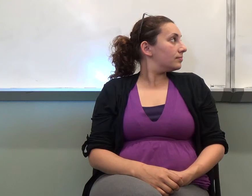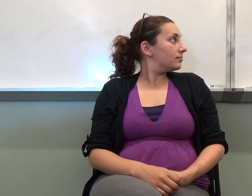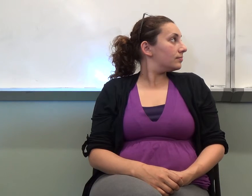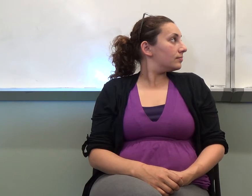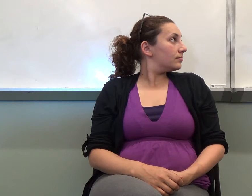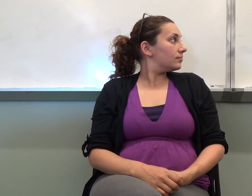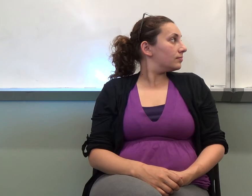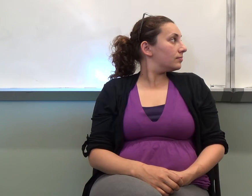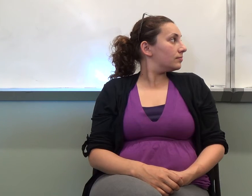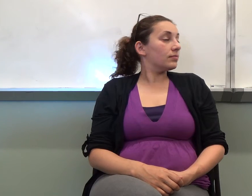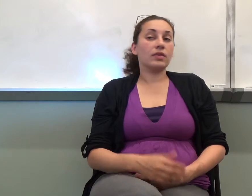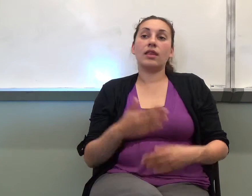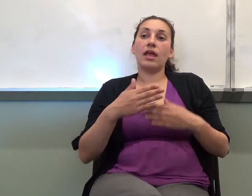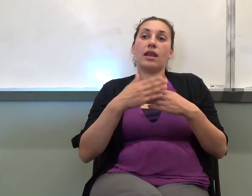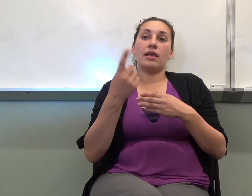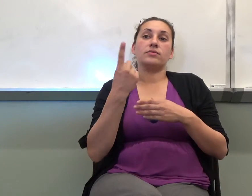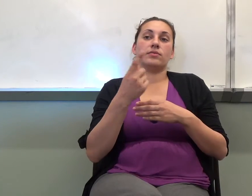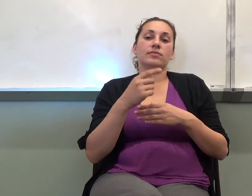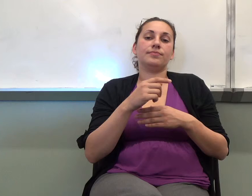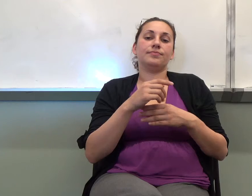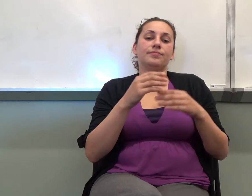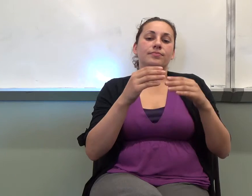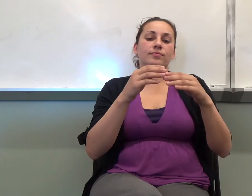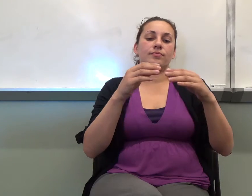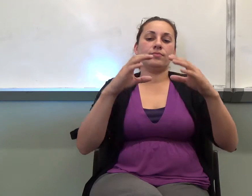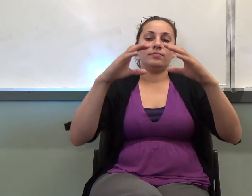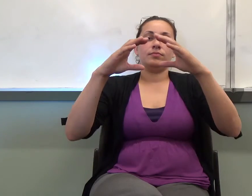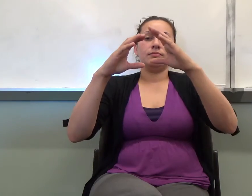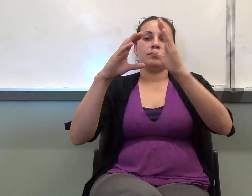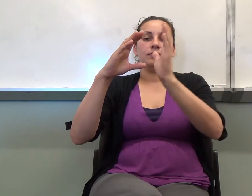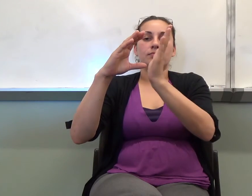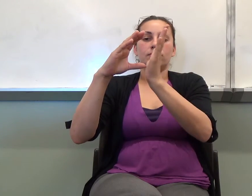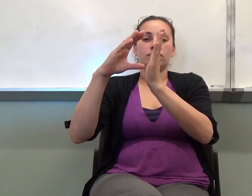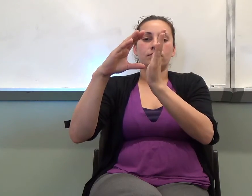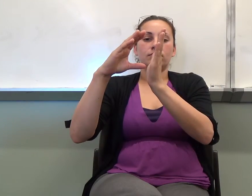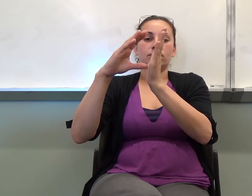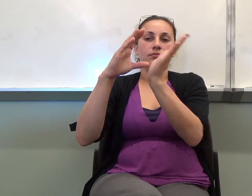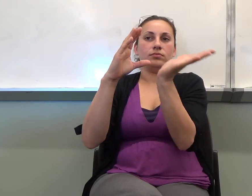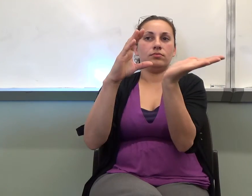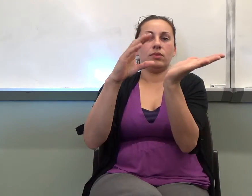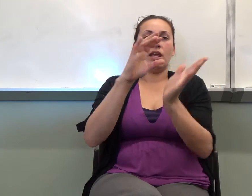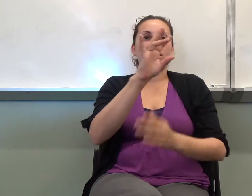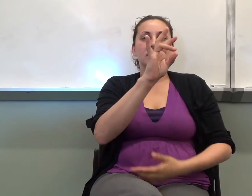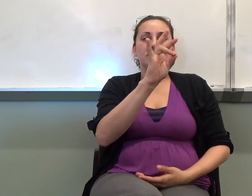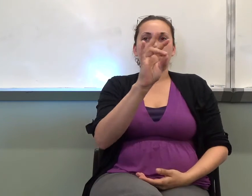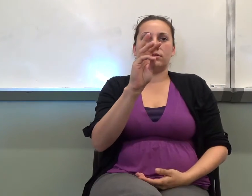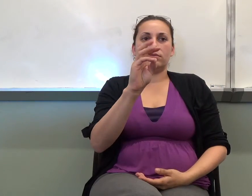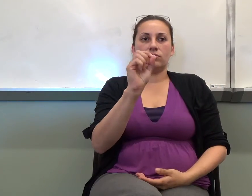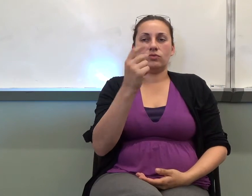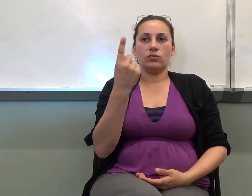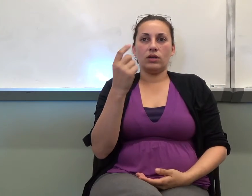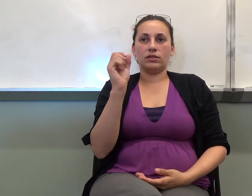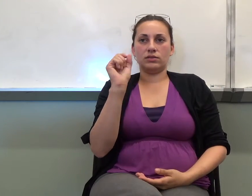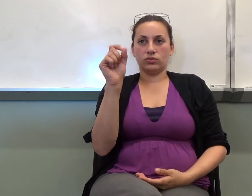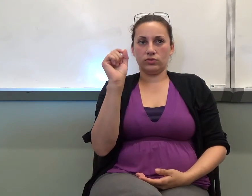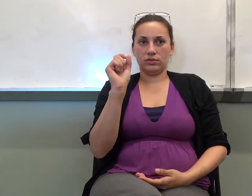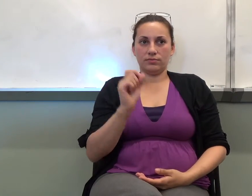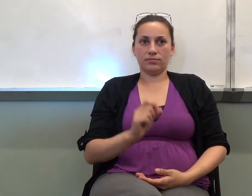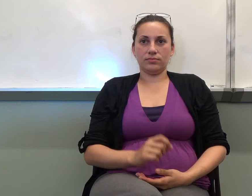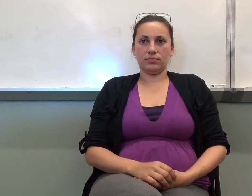And the next one is 76.5 degrees, which represents the car. So again, we